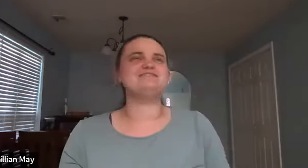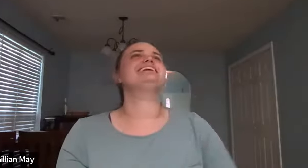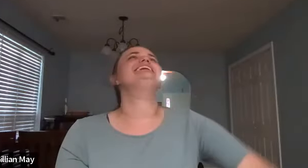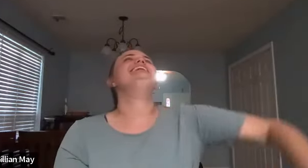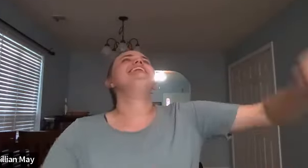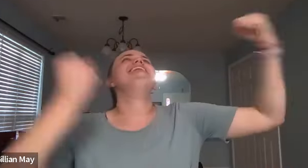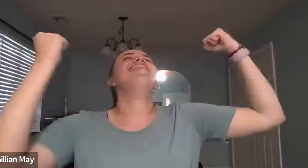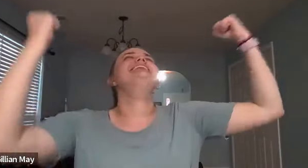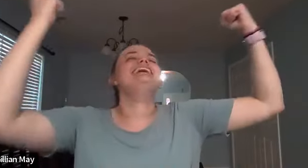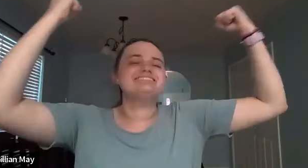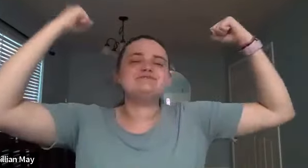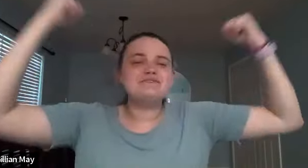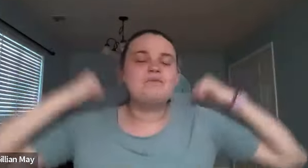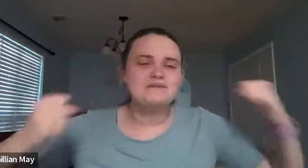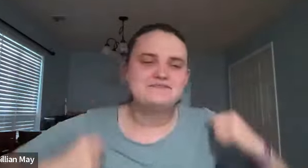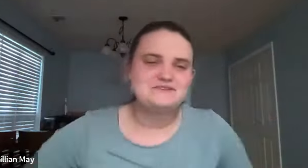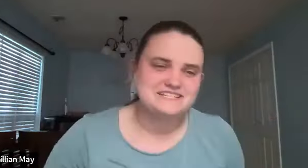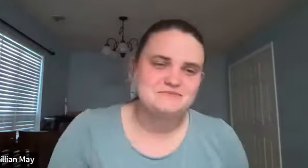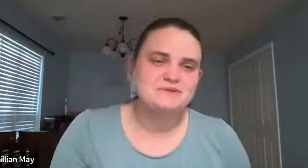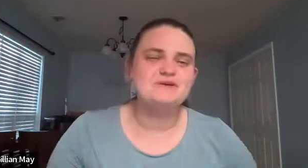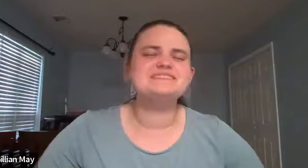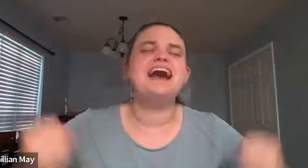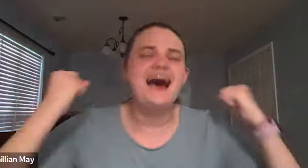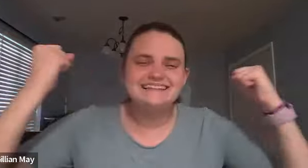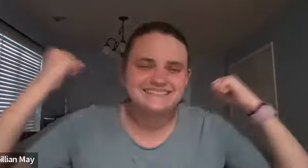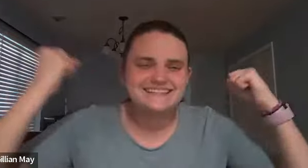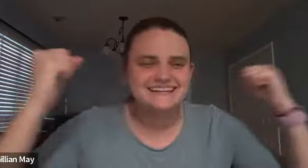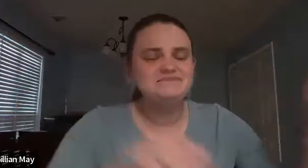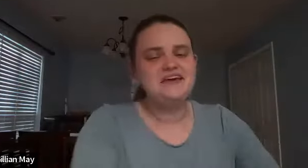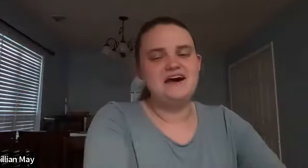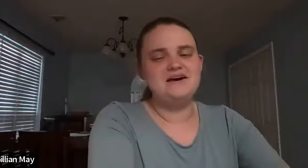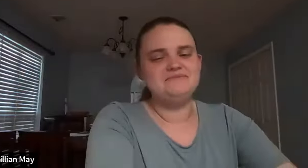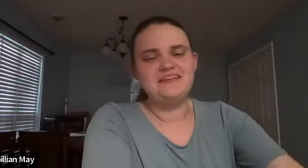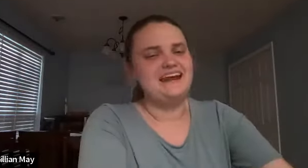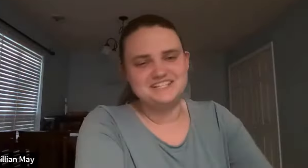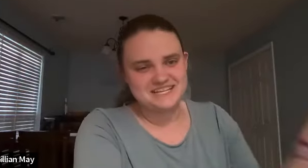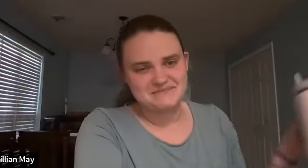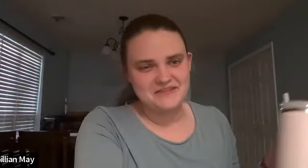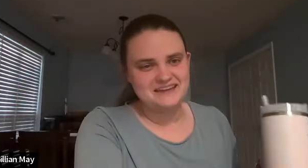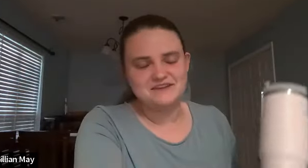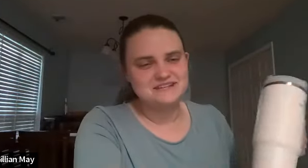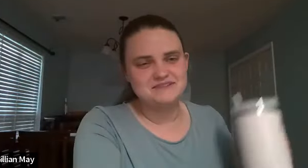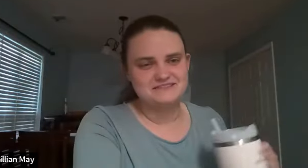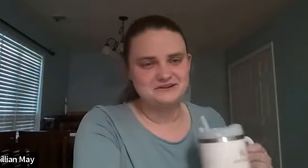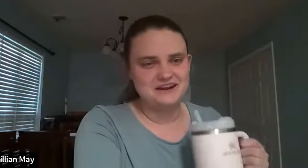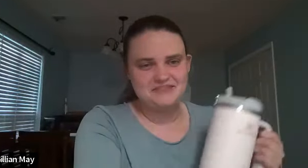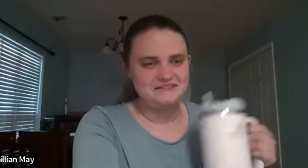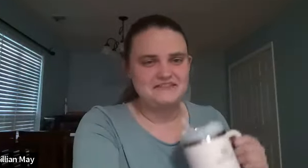like, yes, that was like one of my few teacher moments where I was like, I did it. And I just think about that. So every time I think of tornado, I think of them